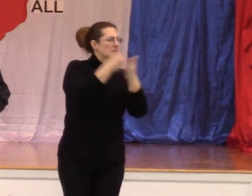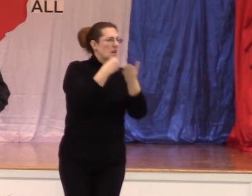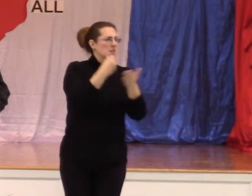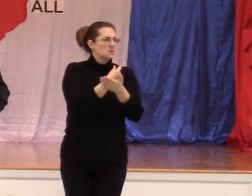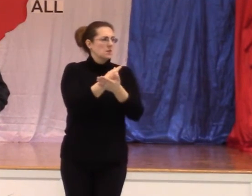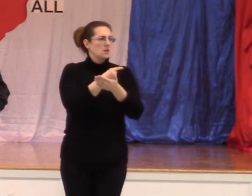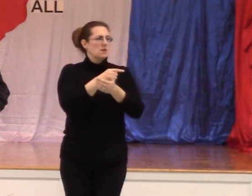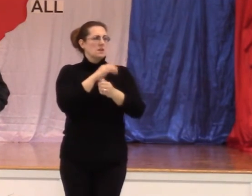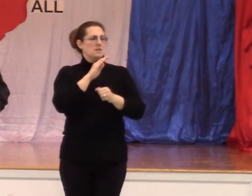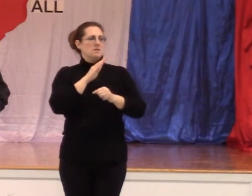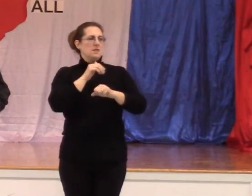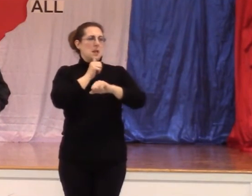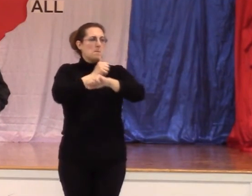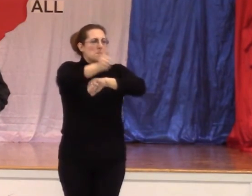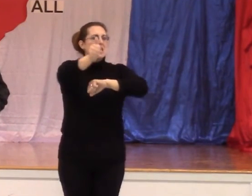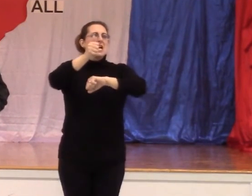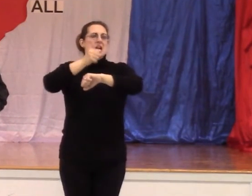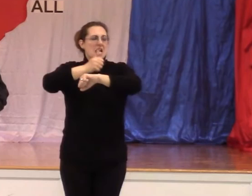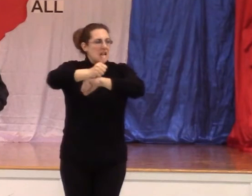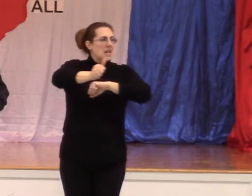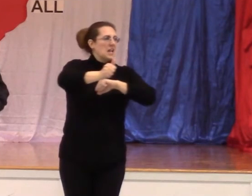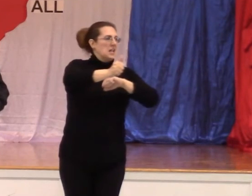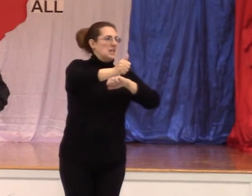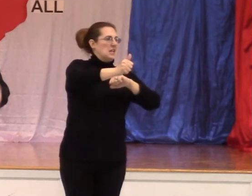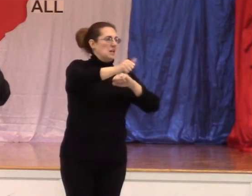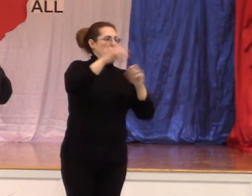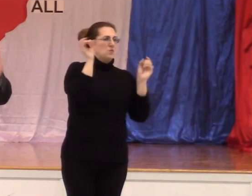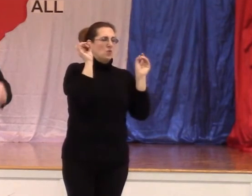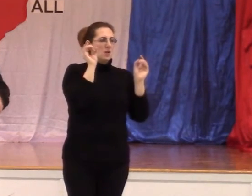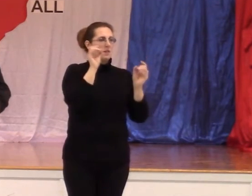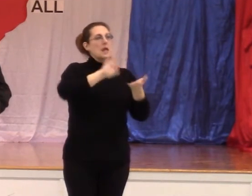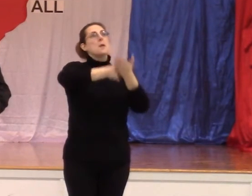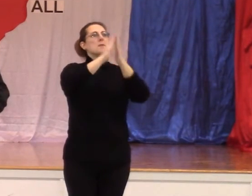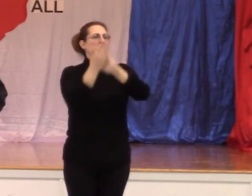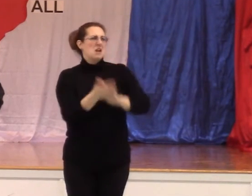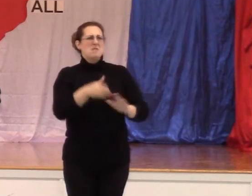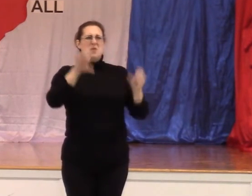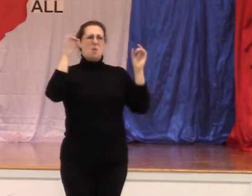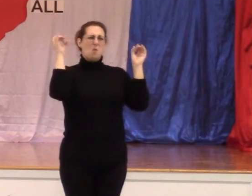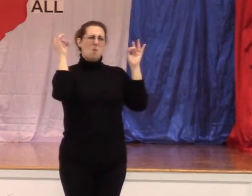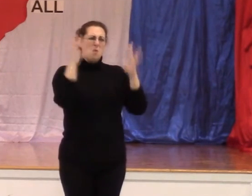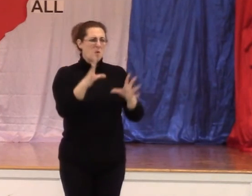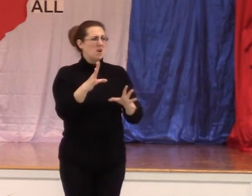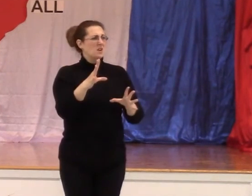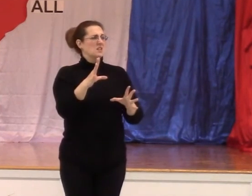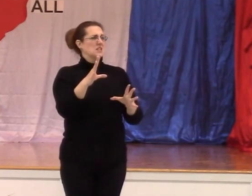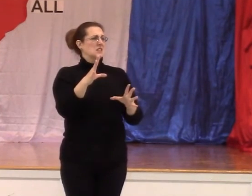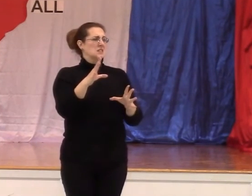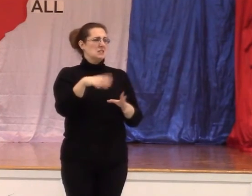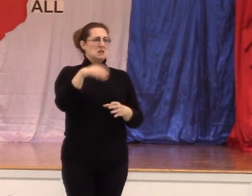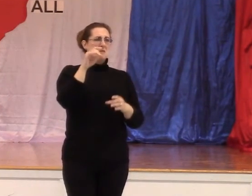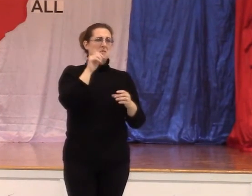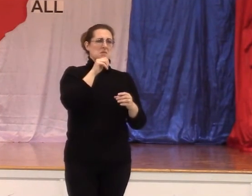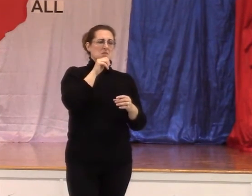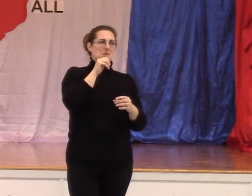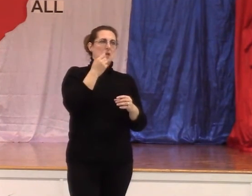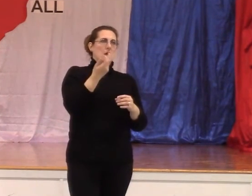worst blasphemers of God and slanderers of his, or they become the worst blasphemers of God and slanderers of his holy name.